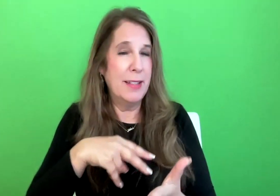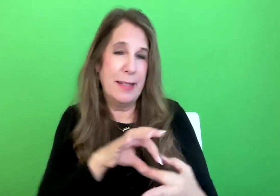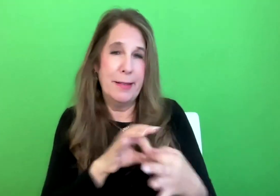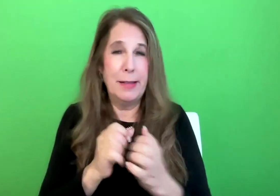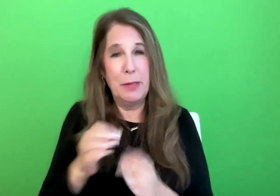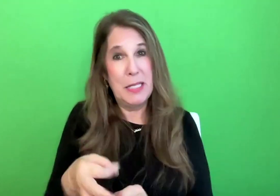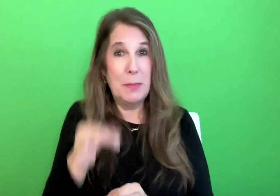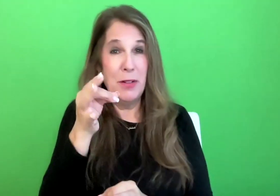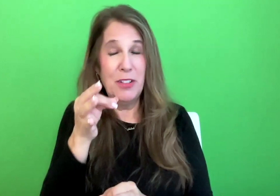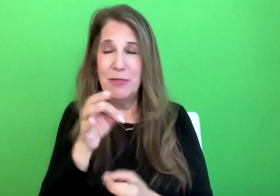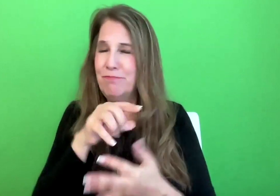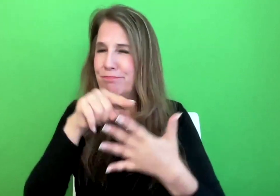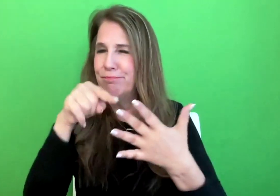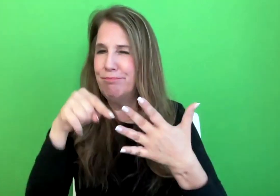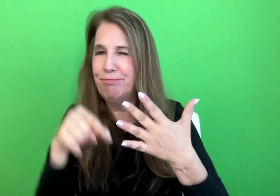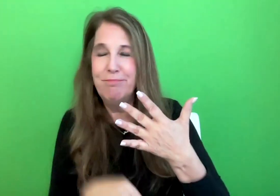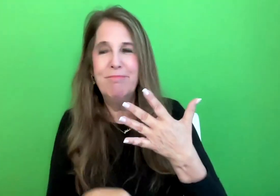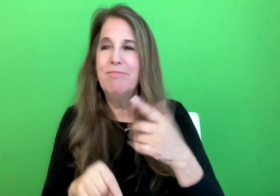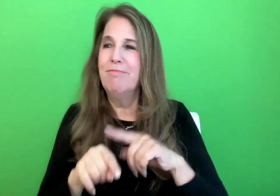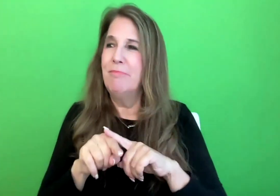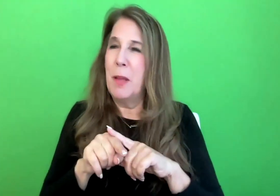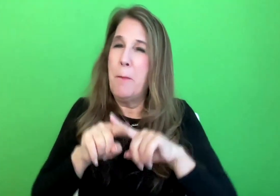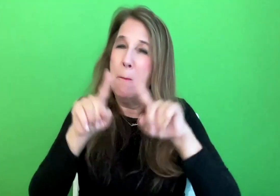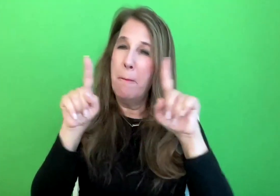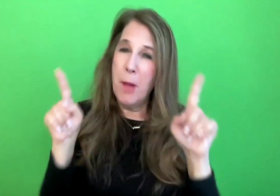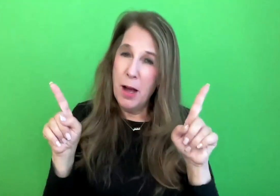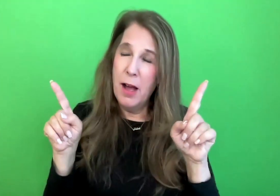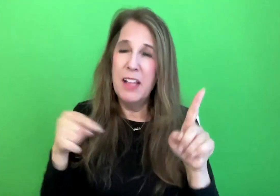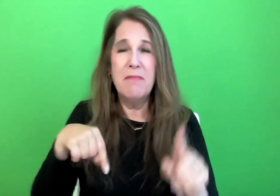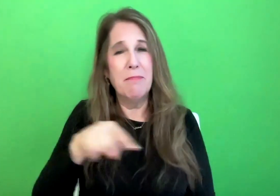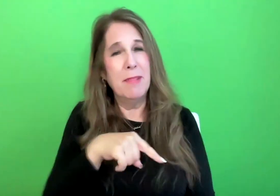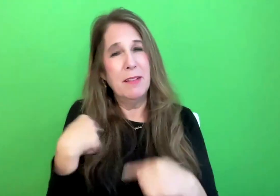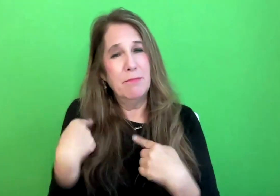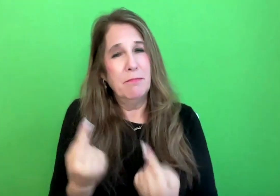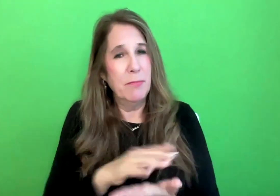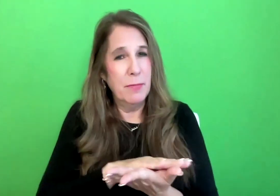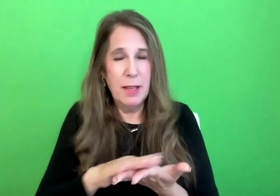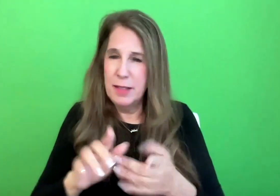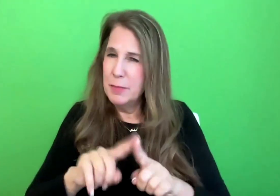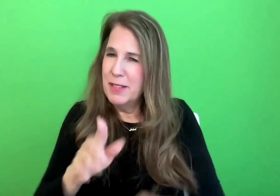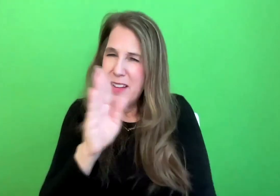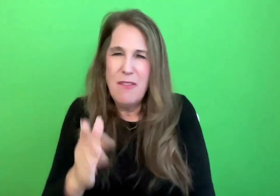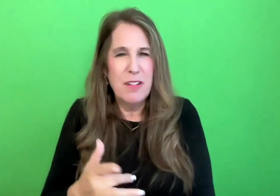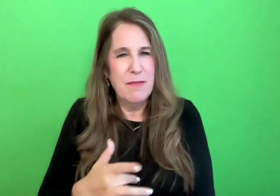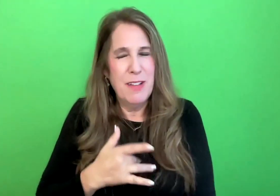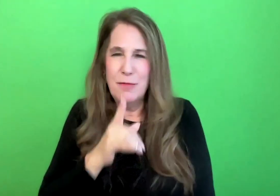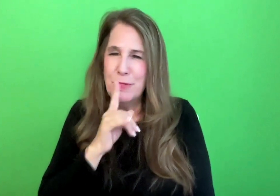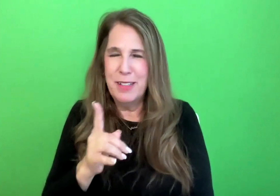going, etc., and so forth. Many of these experiences were lovely, but I had not found home.